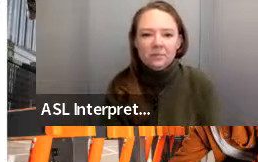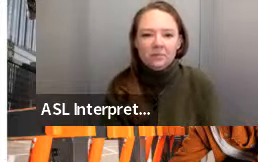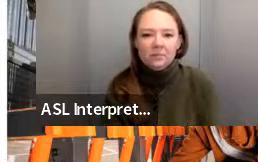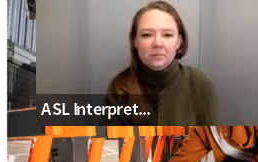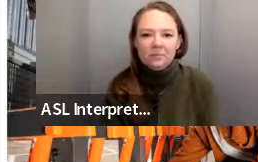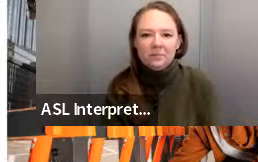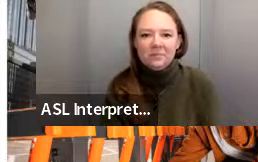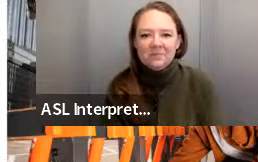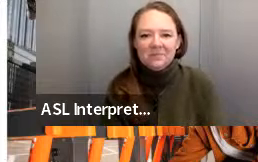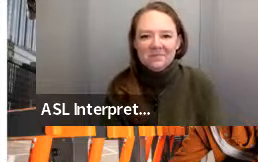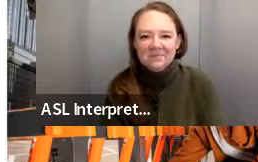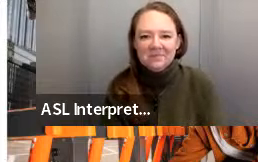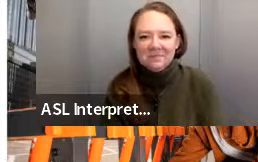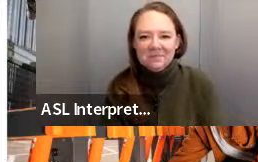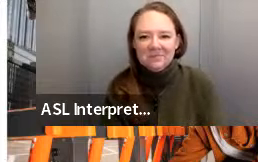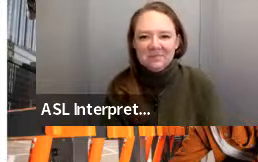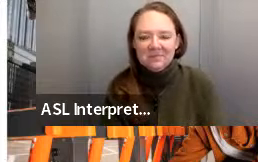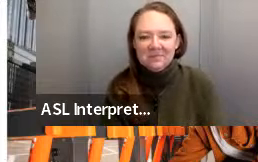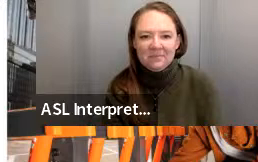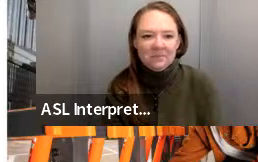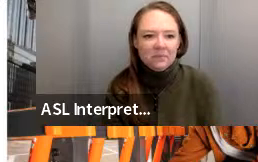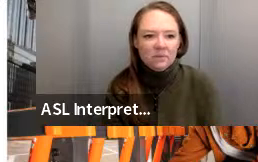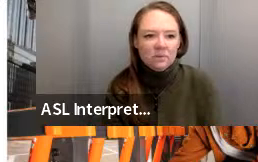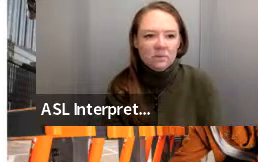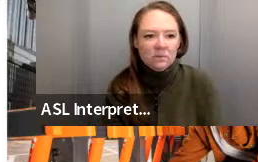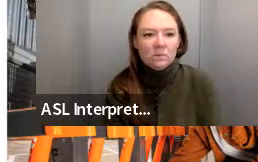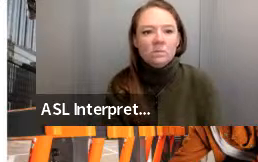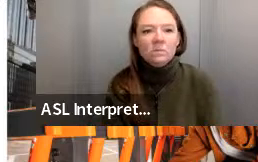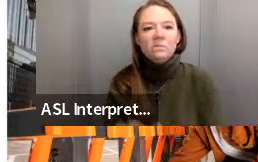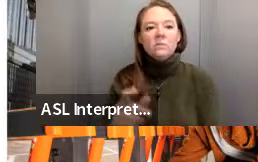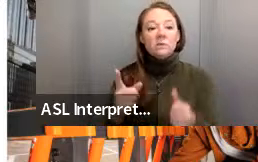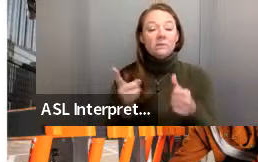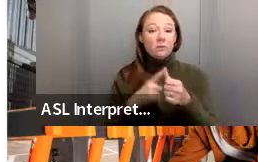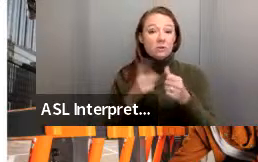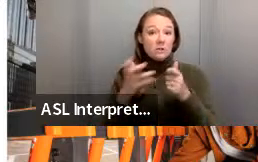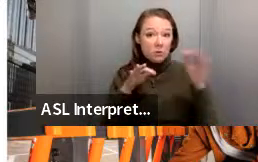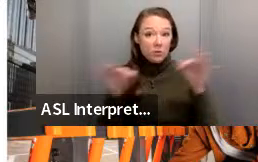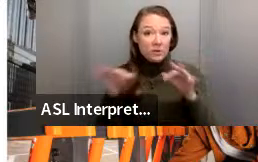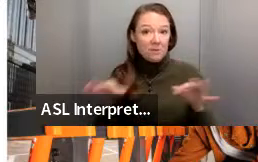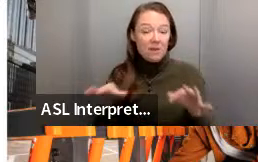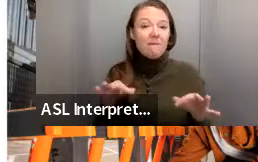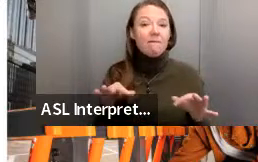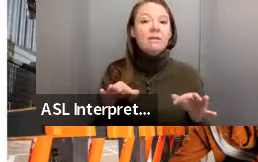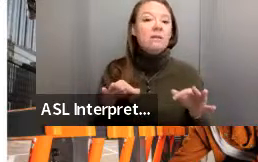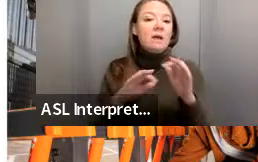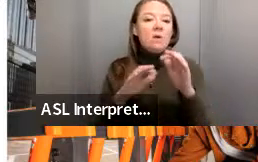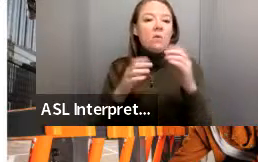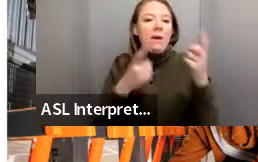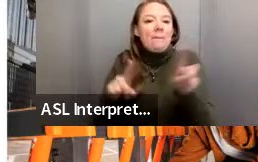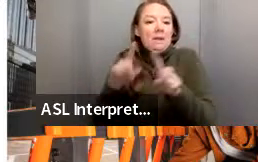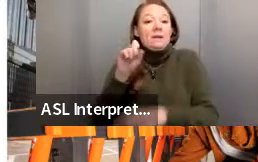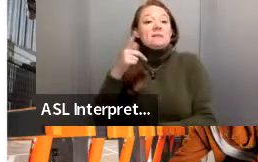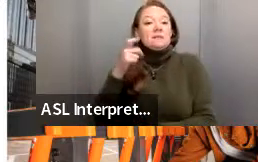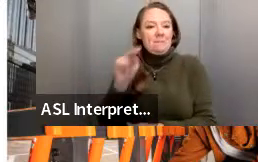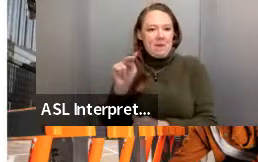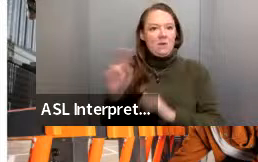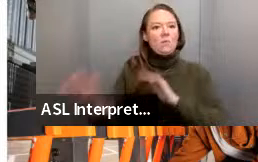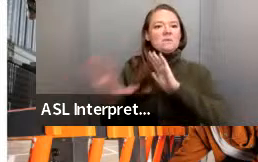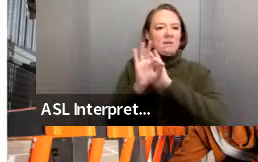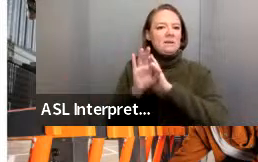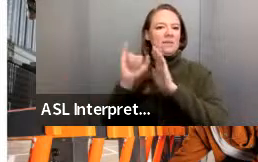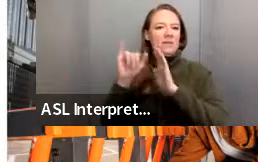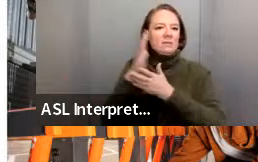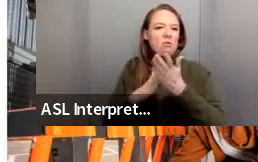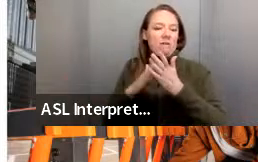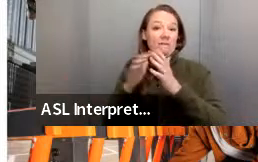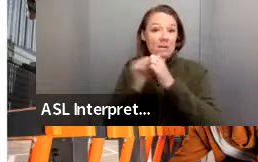first want to talk about our current scooter operations in Pittsburgh and how we got here. So Spin was selected as part of a competitive process. We believe